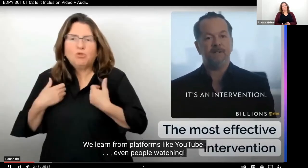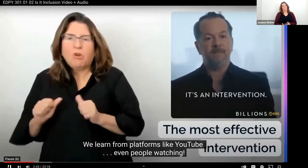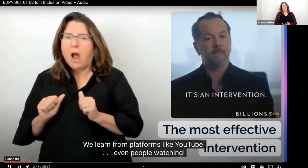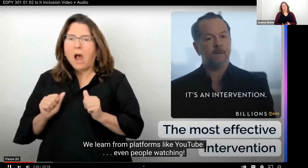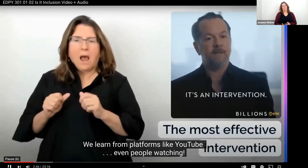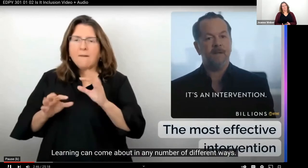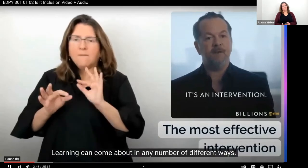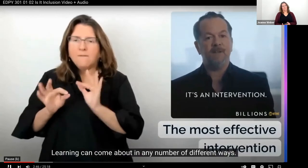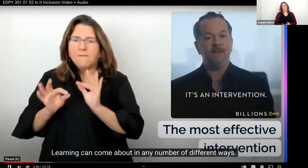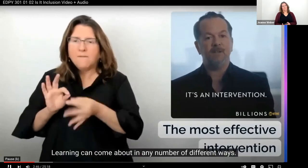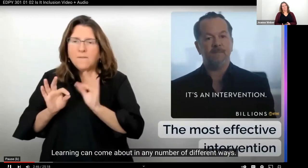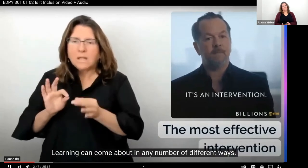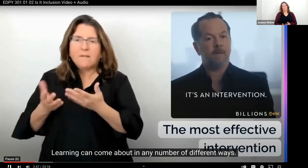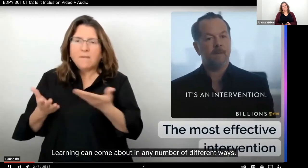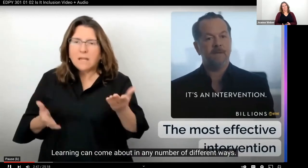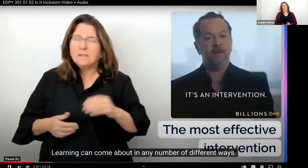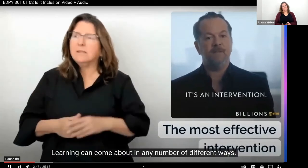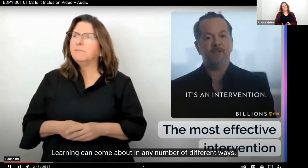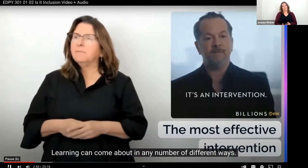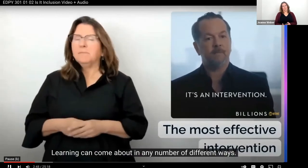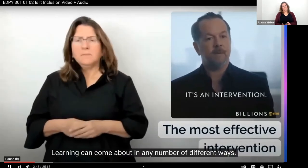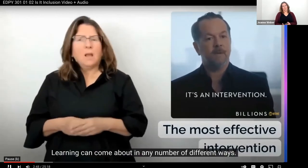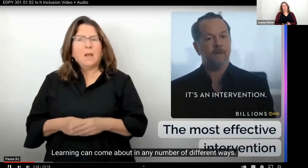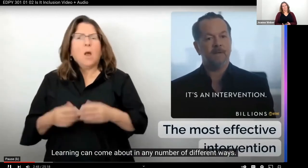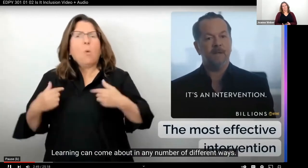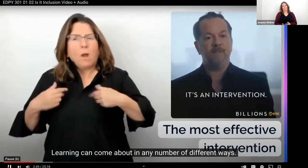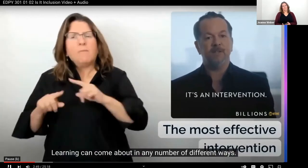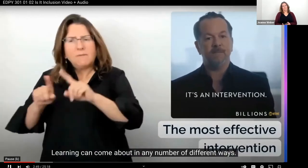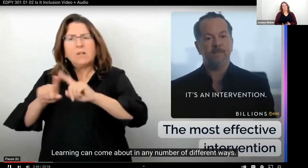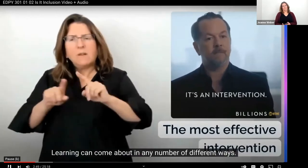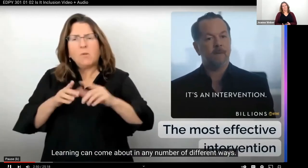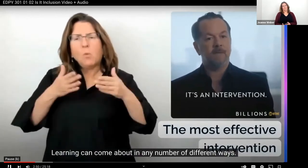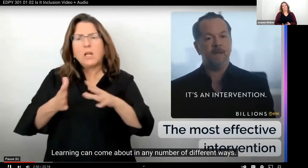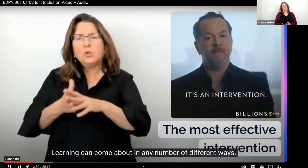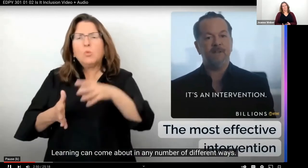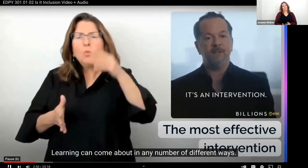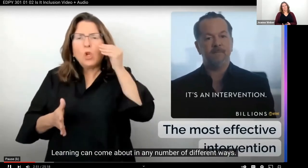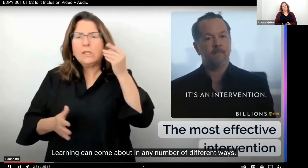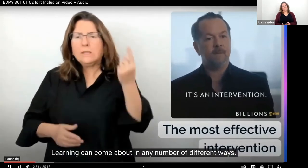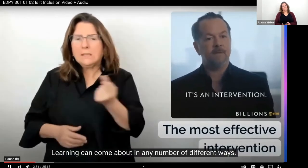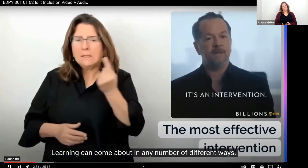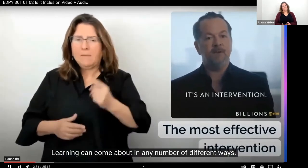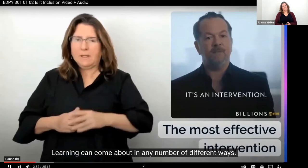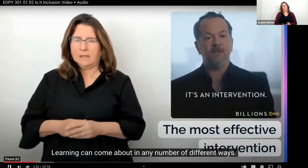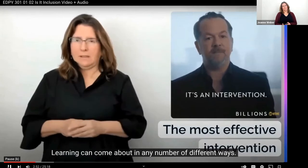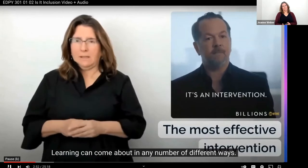watching. Learning can come about in any number of different ways.